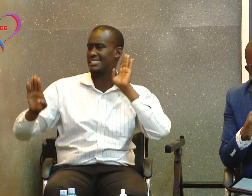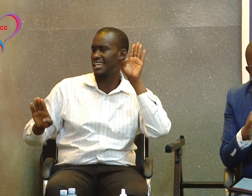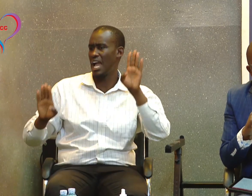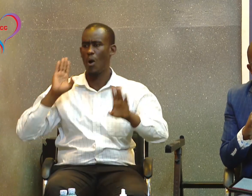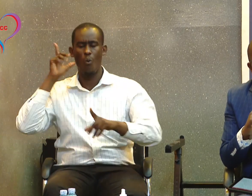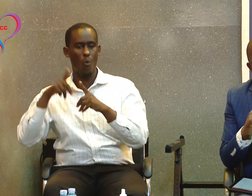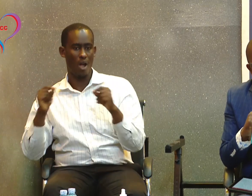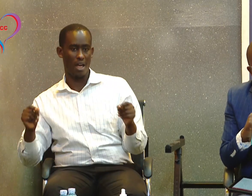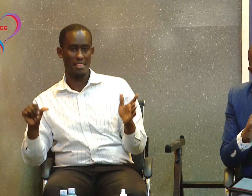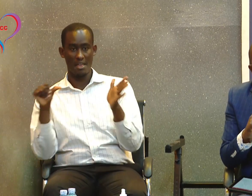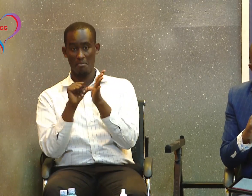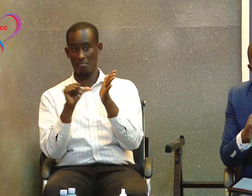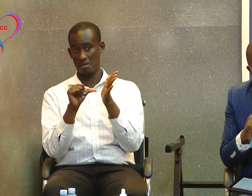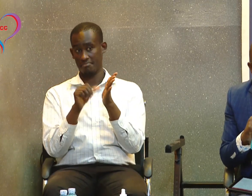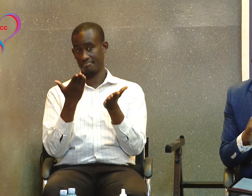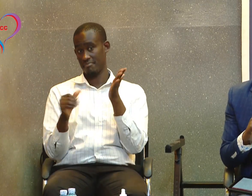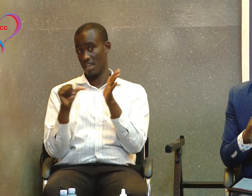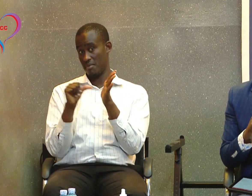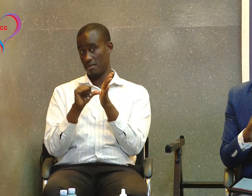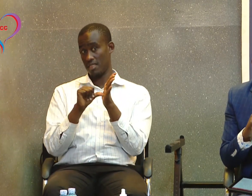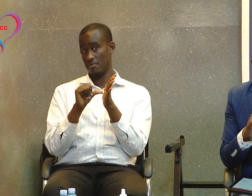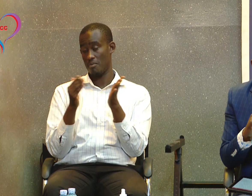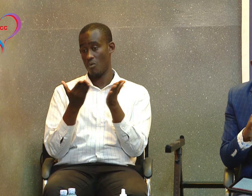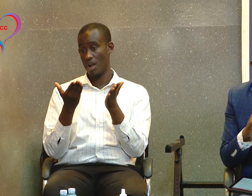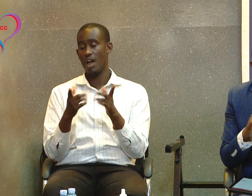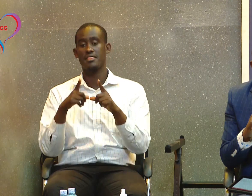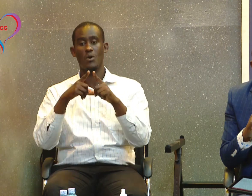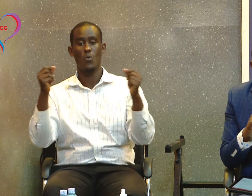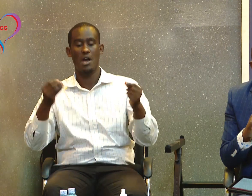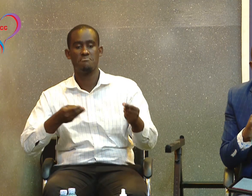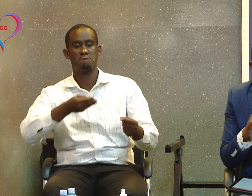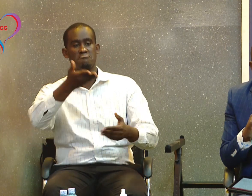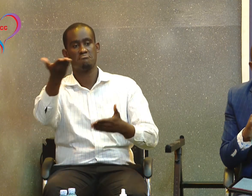maybe the problem is with the word that is given to us.